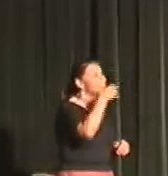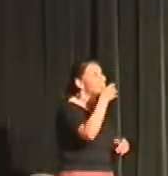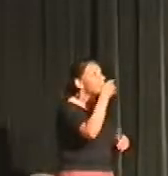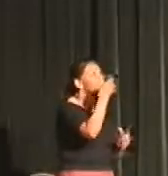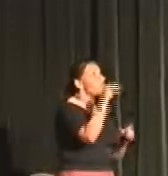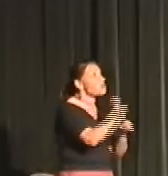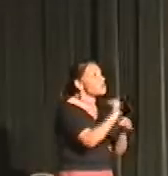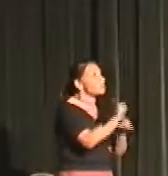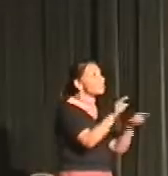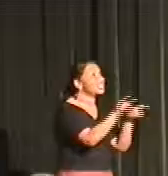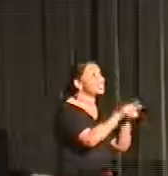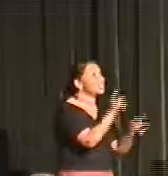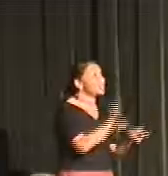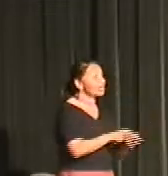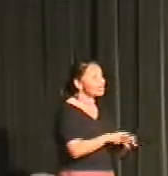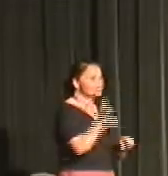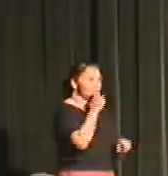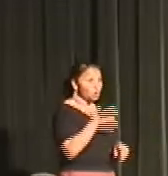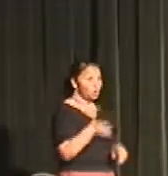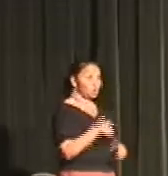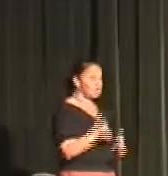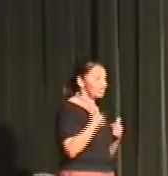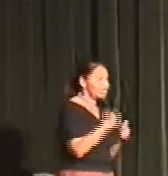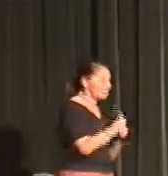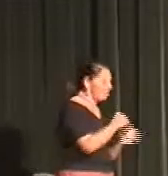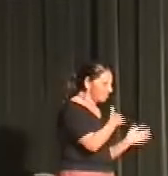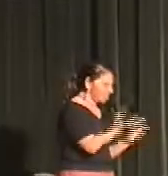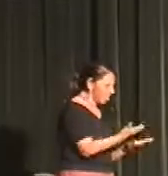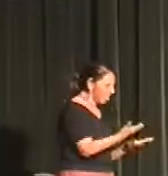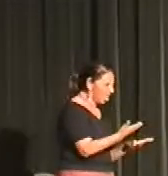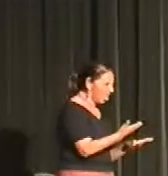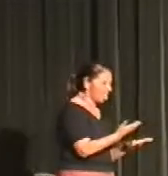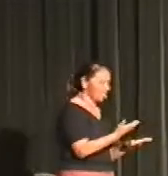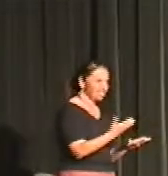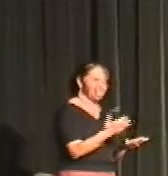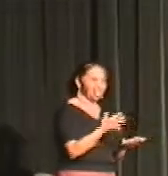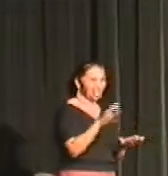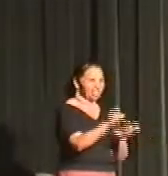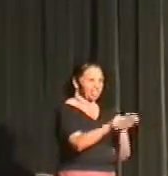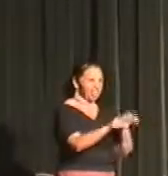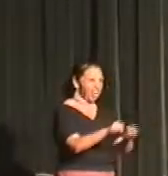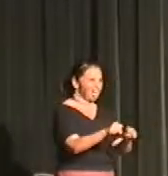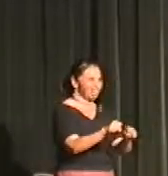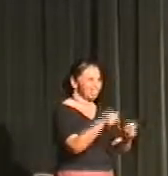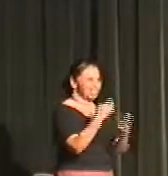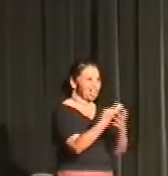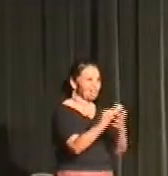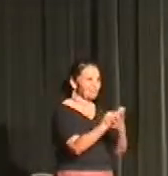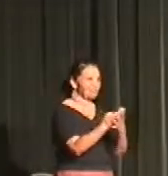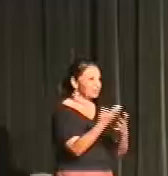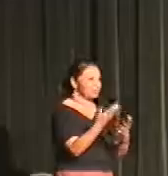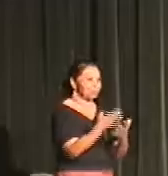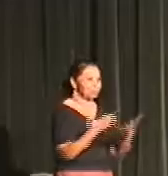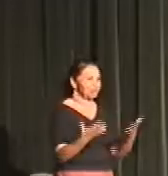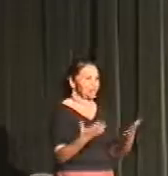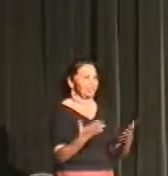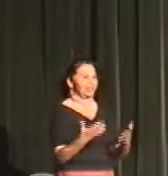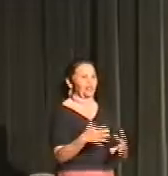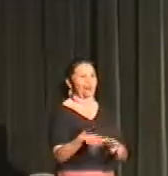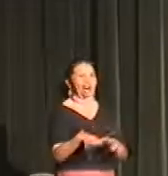with are either dead, locked up in some kind of an institution, or they're out on the streets turning tricks so that they can survive the